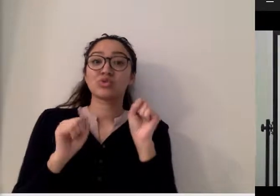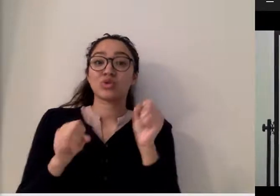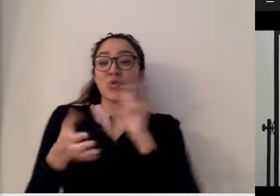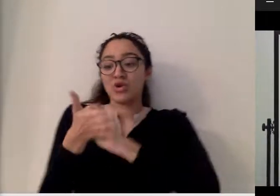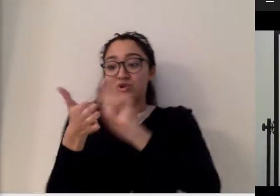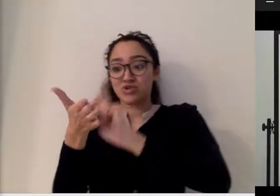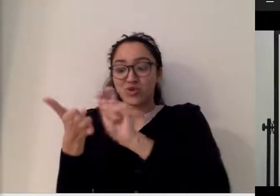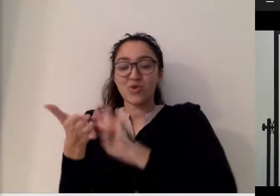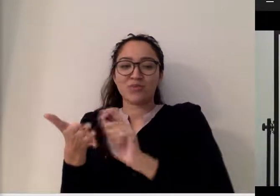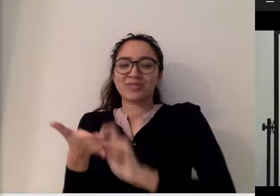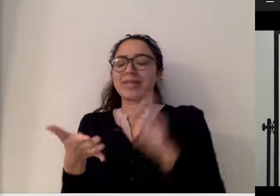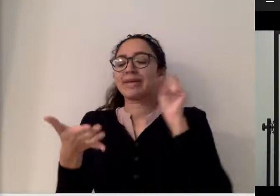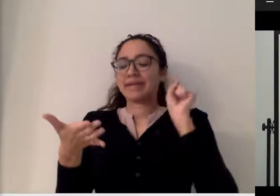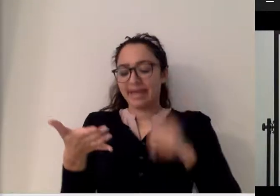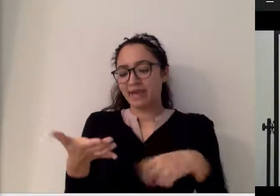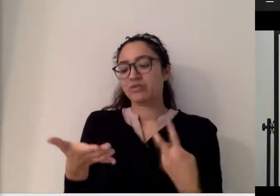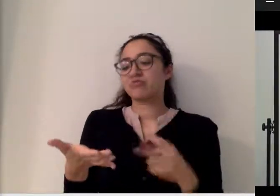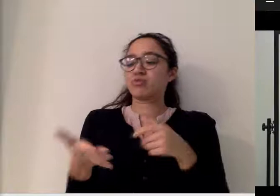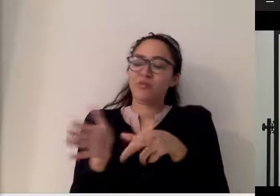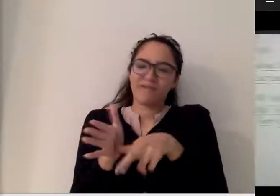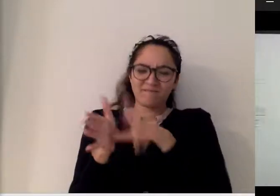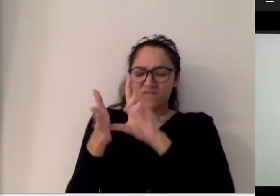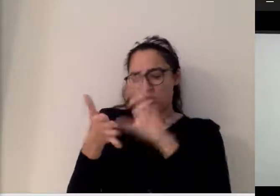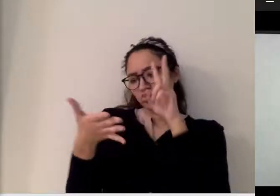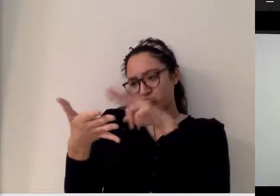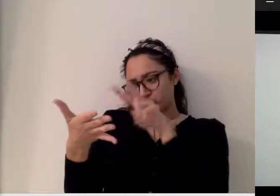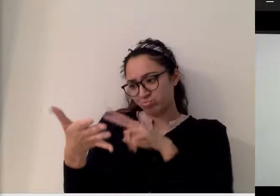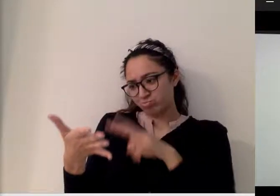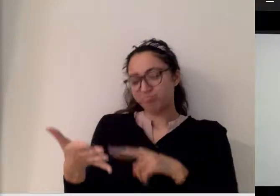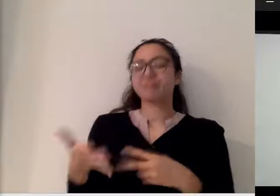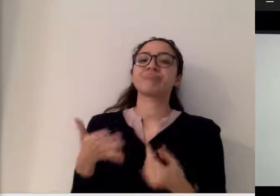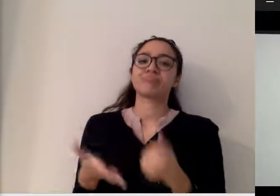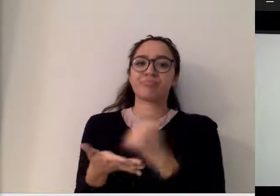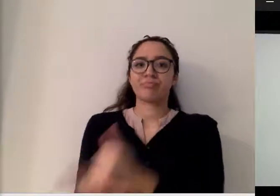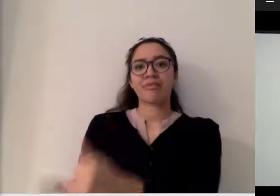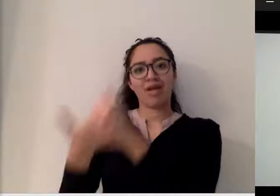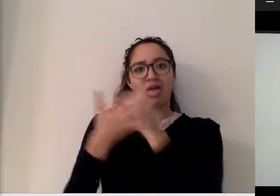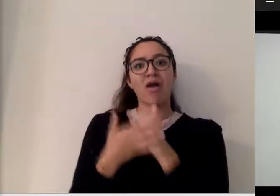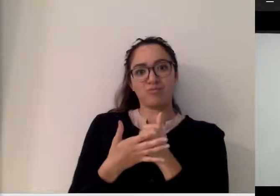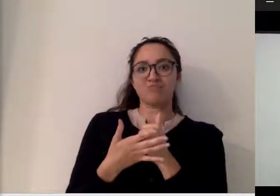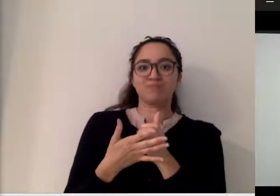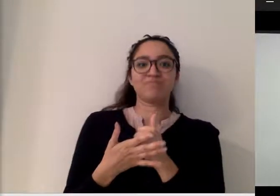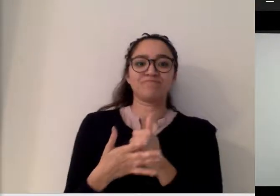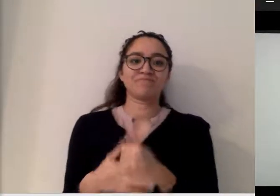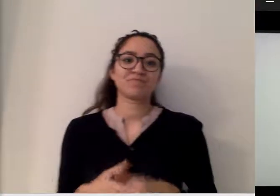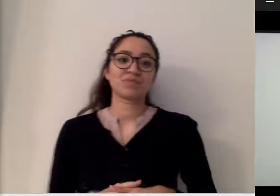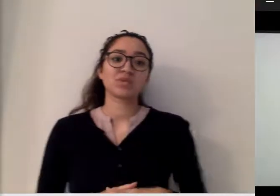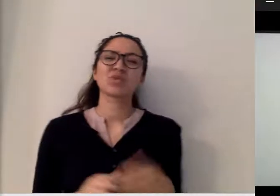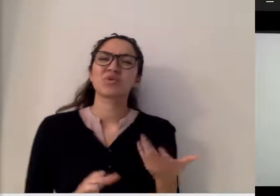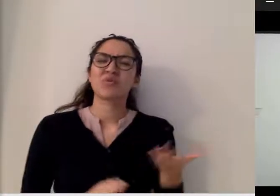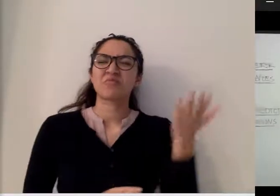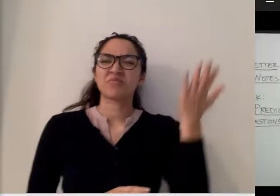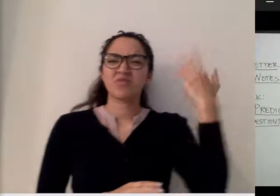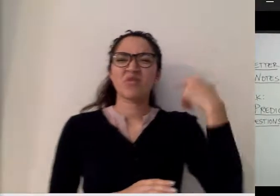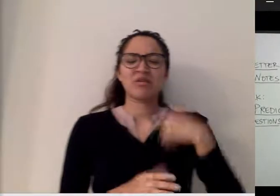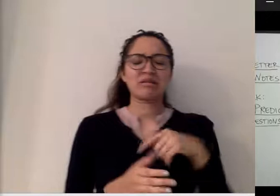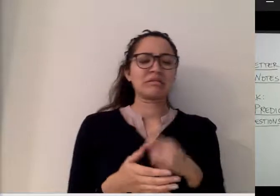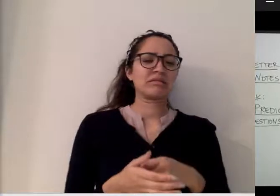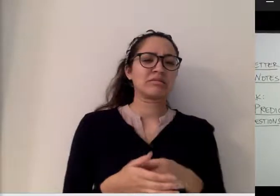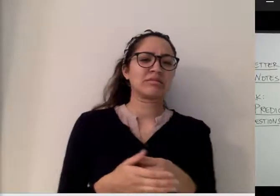comes, it's still fresh in your mind. That's the goal, okay? So as I mentioned a few minutes ago, I'm going to give you a